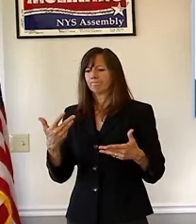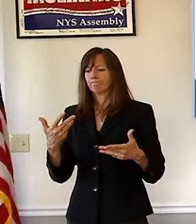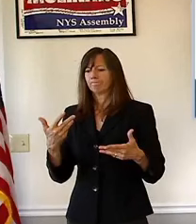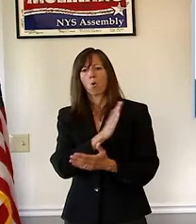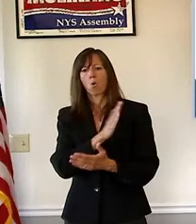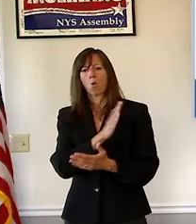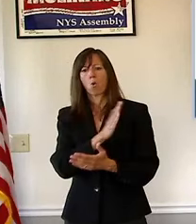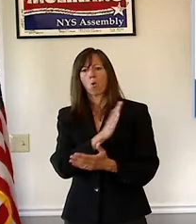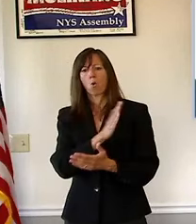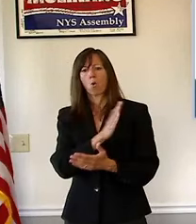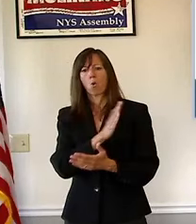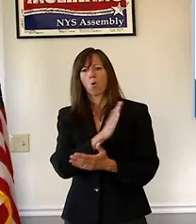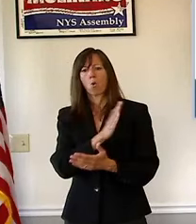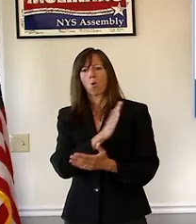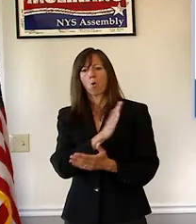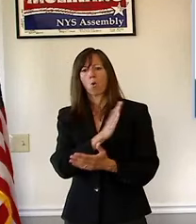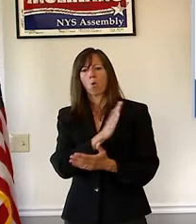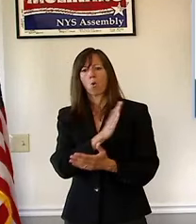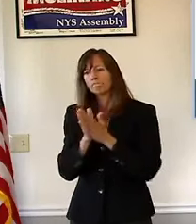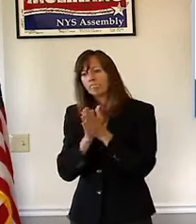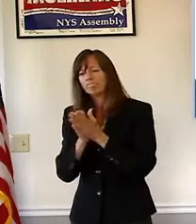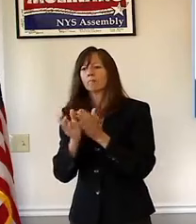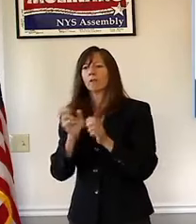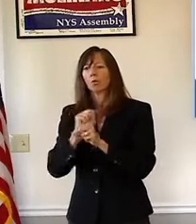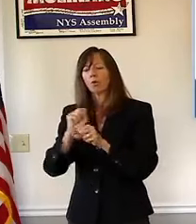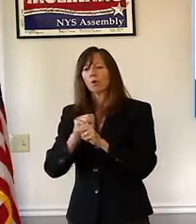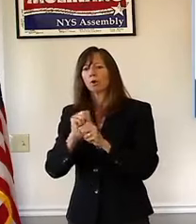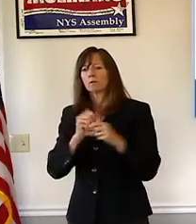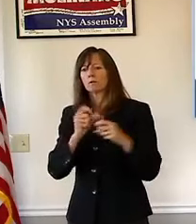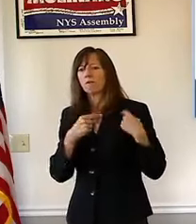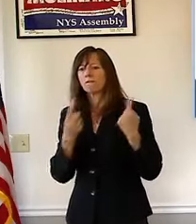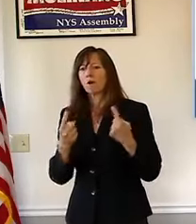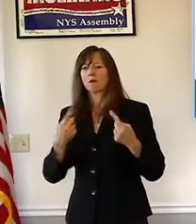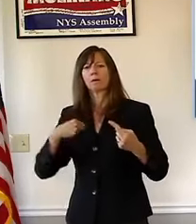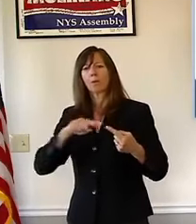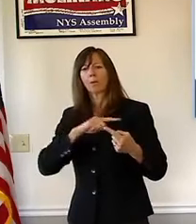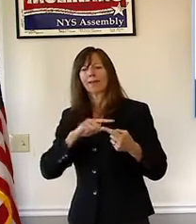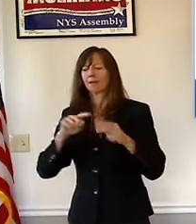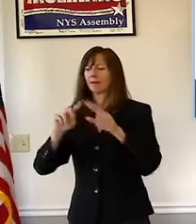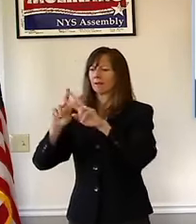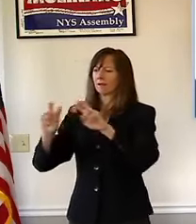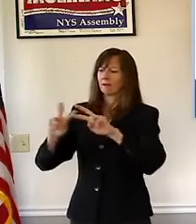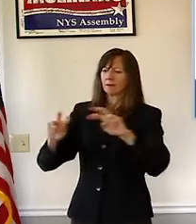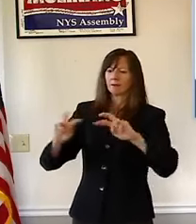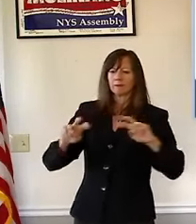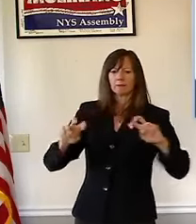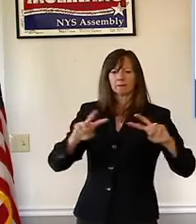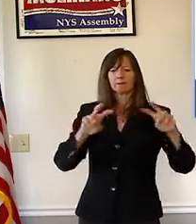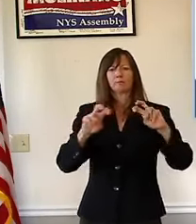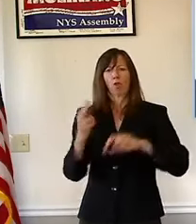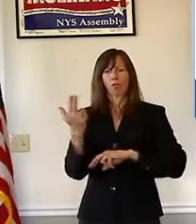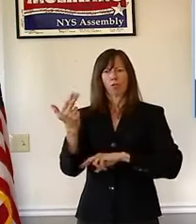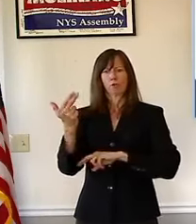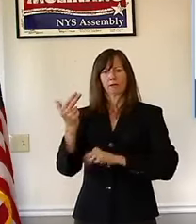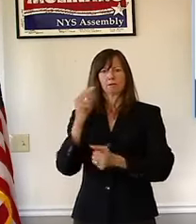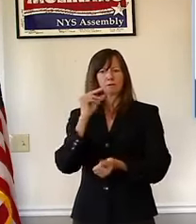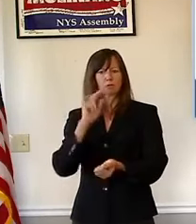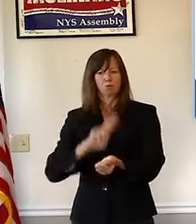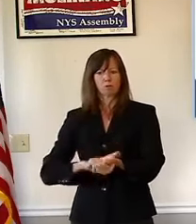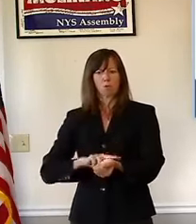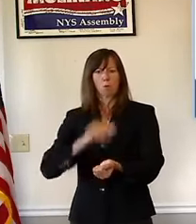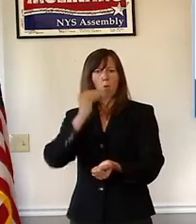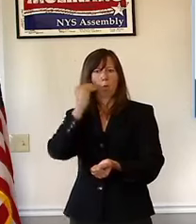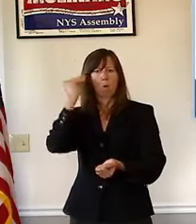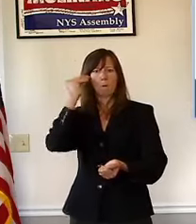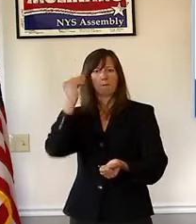guidance, when we looked at our nursing homes, 13 nursing homes, and we did testing of the